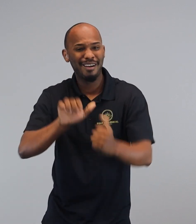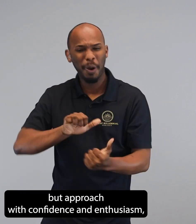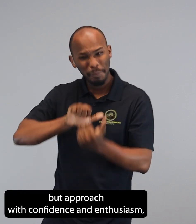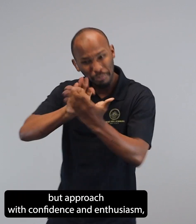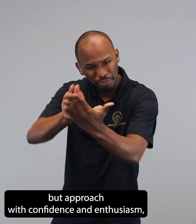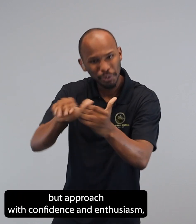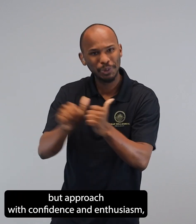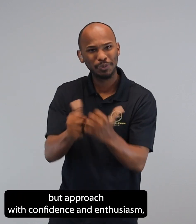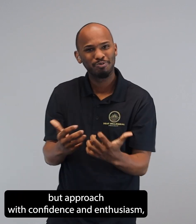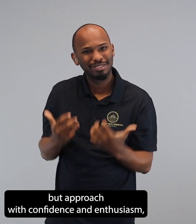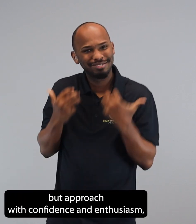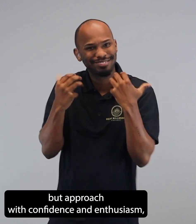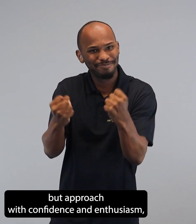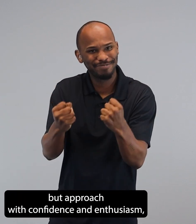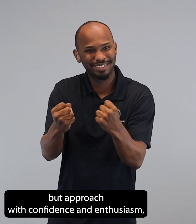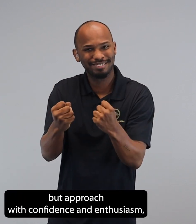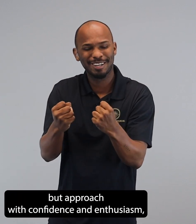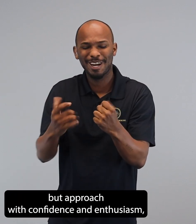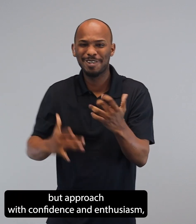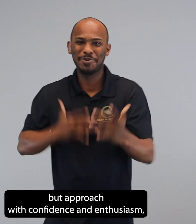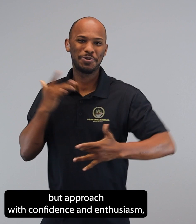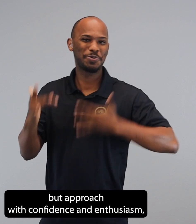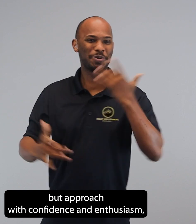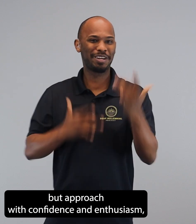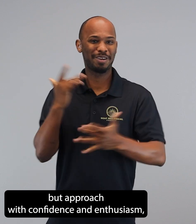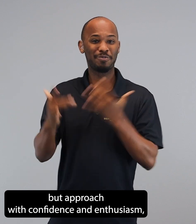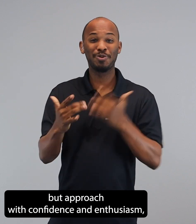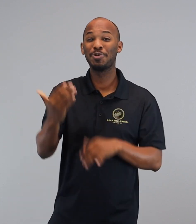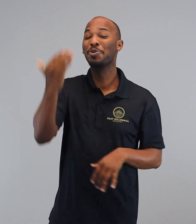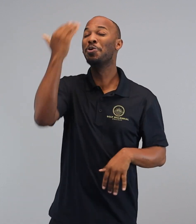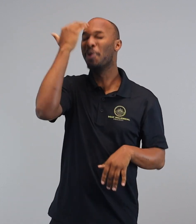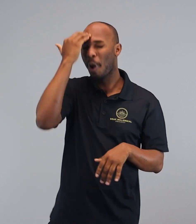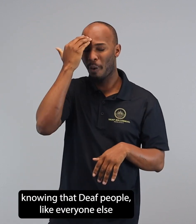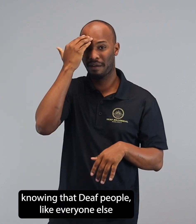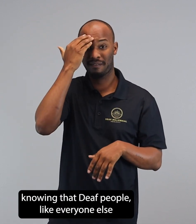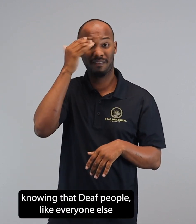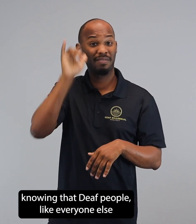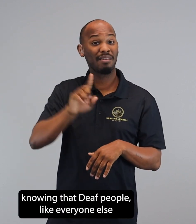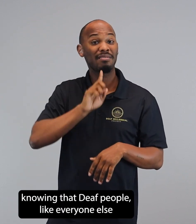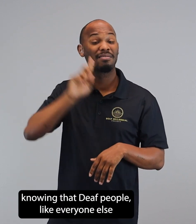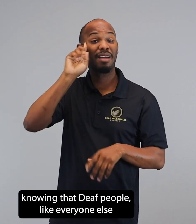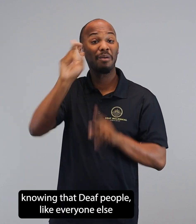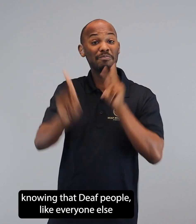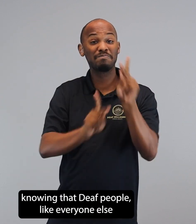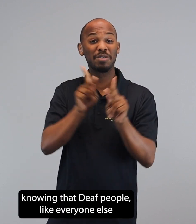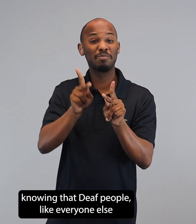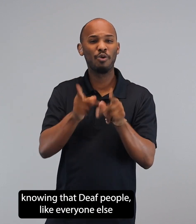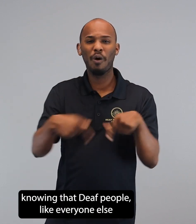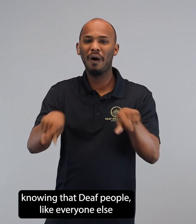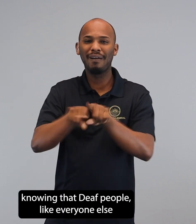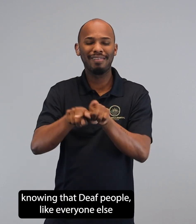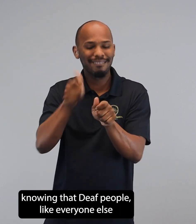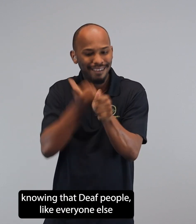but approach with confidence and enthusiasm, knowing that deaf people, like everyone